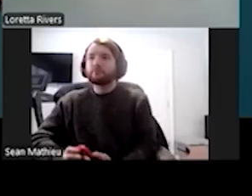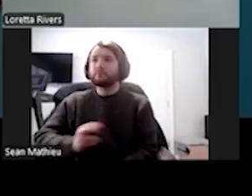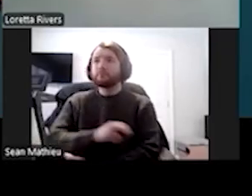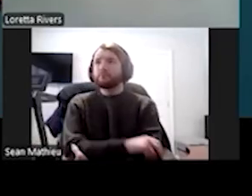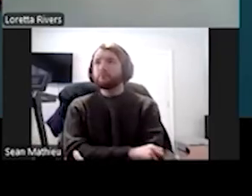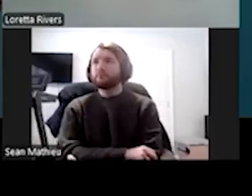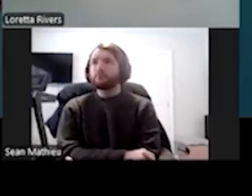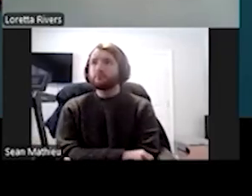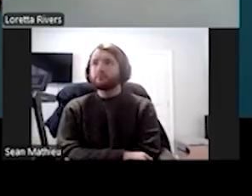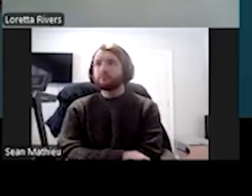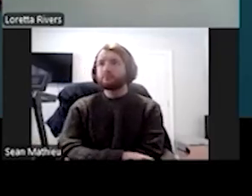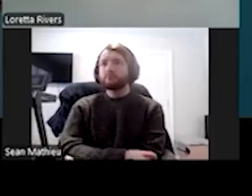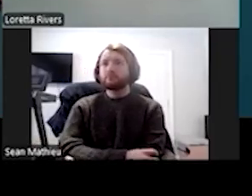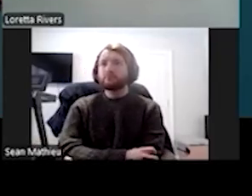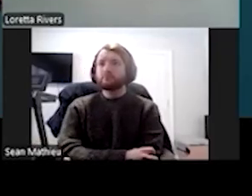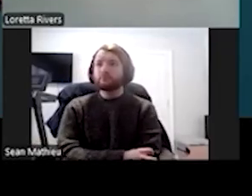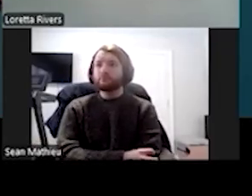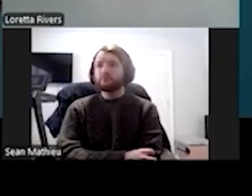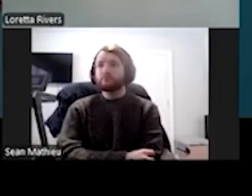of different options to make phone calls.